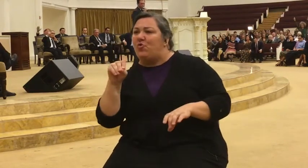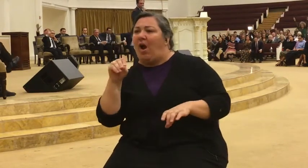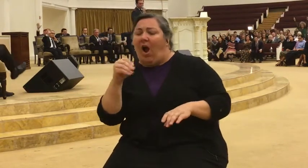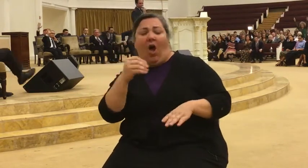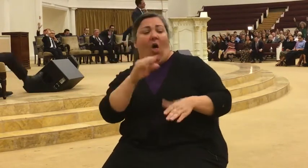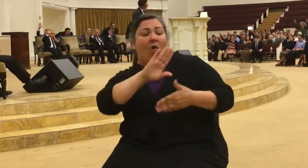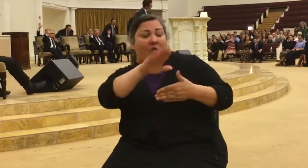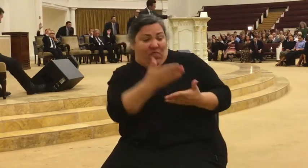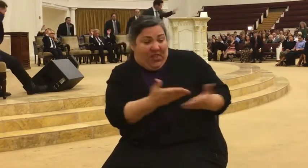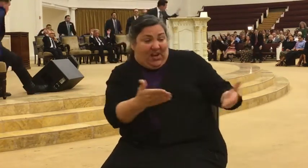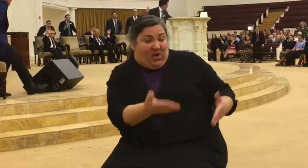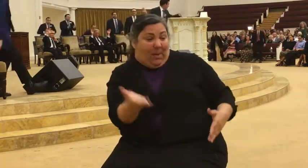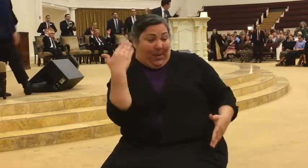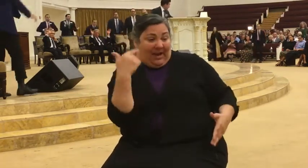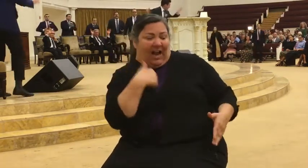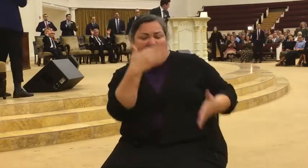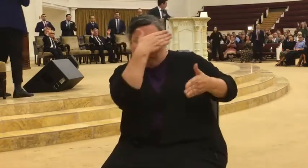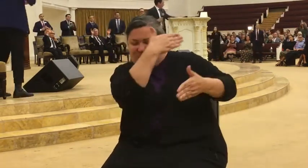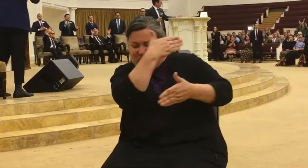those things which you